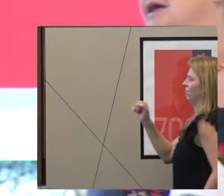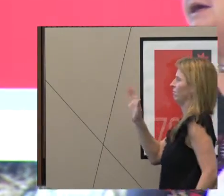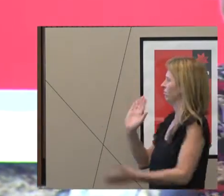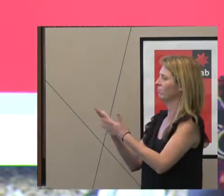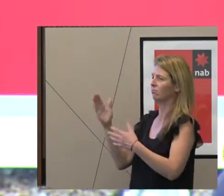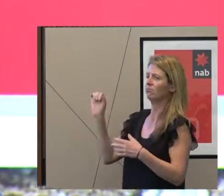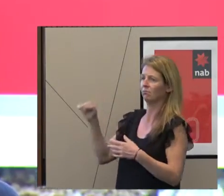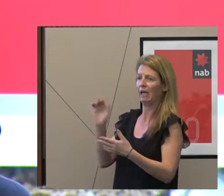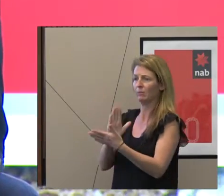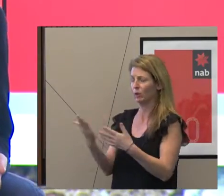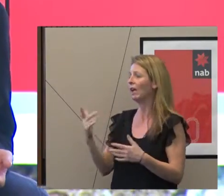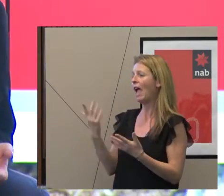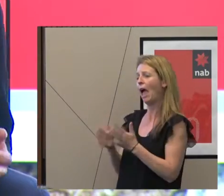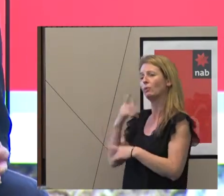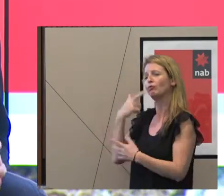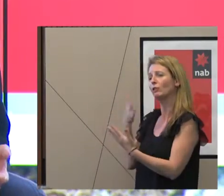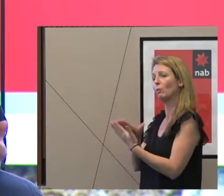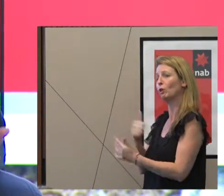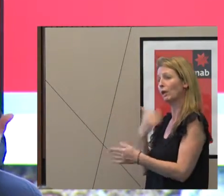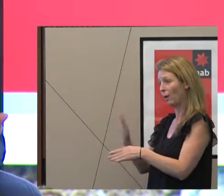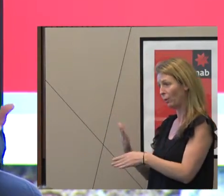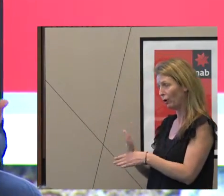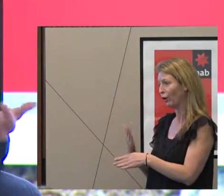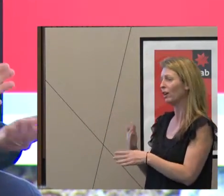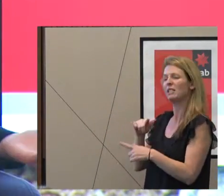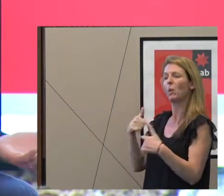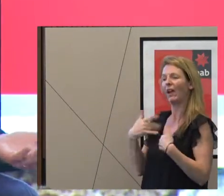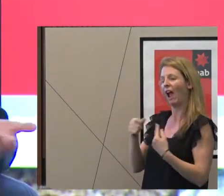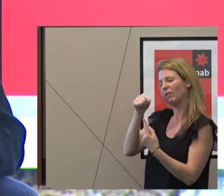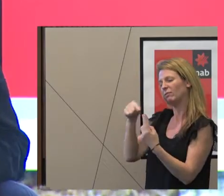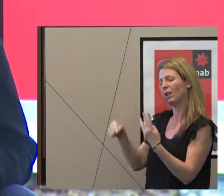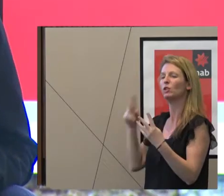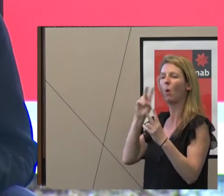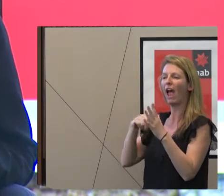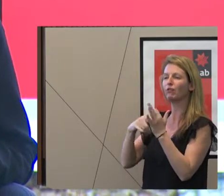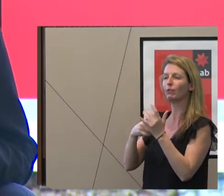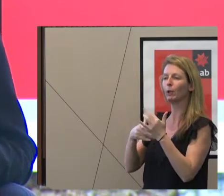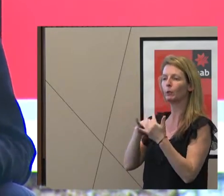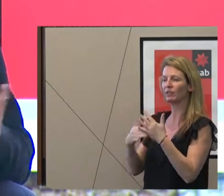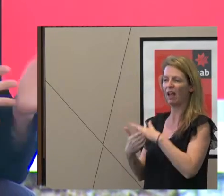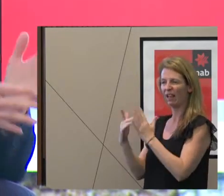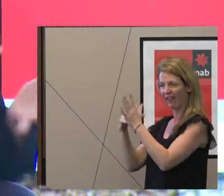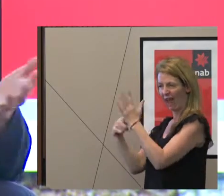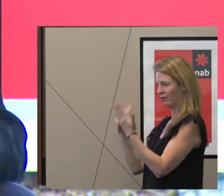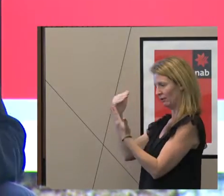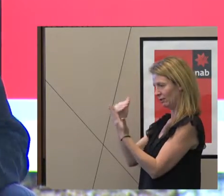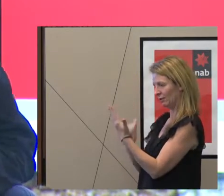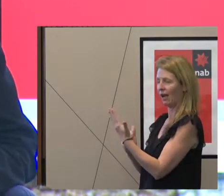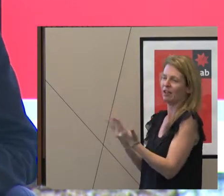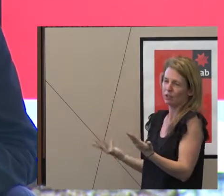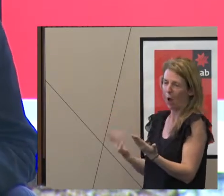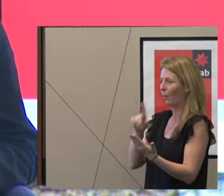that I guess we try and approach our work is not, because there's a number of attributes obviously under the Equal Opportunity Act, and we can't